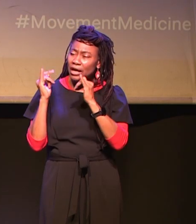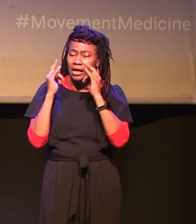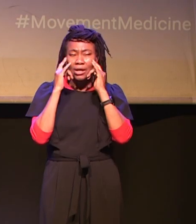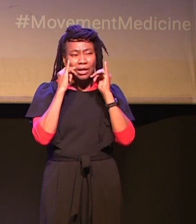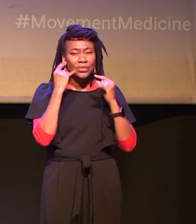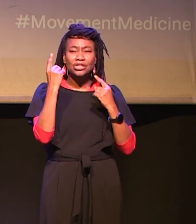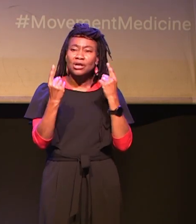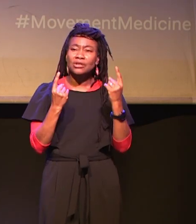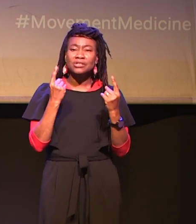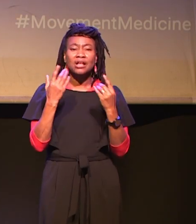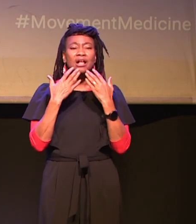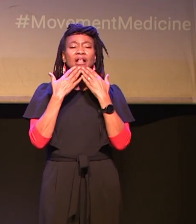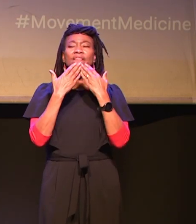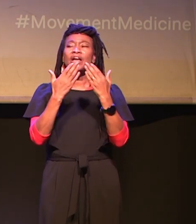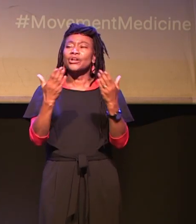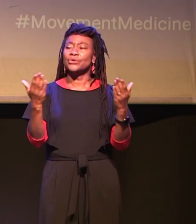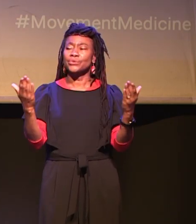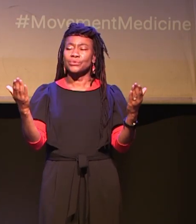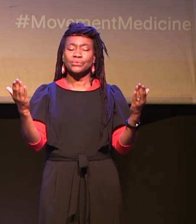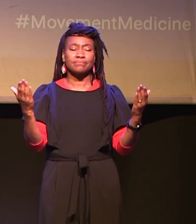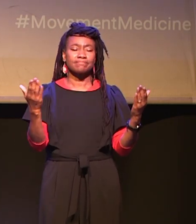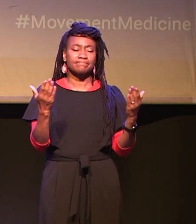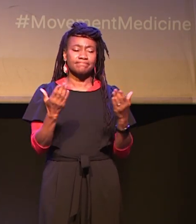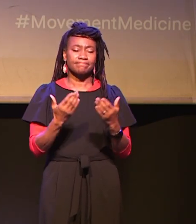Thank you. Thanks for practicing. We'll get in.